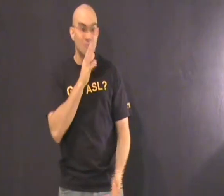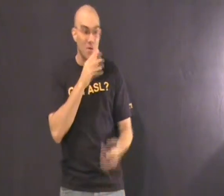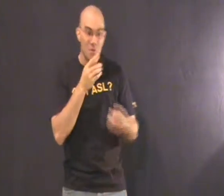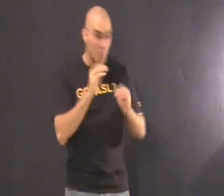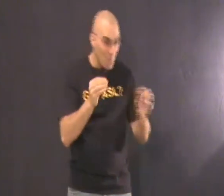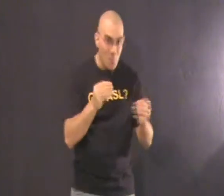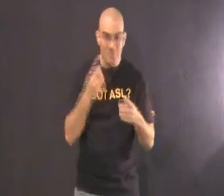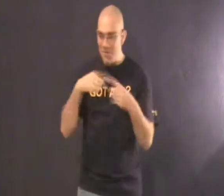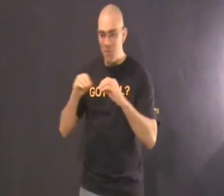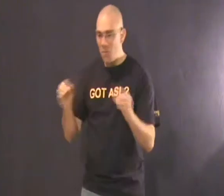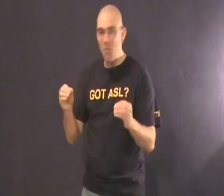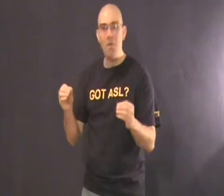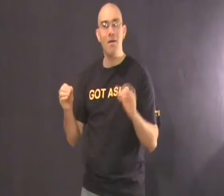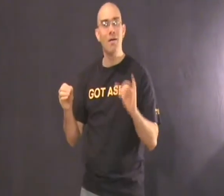I stopped signing, I was going to stop talking.